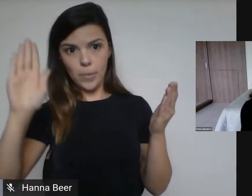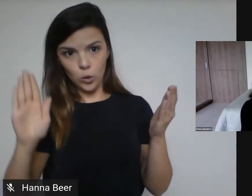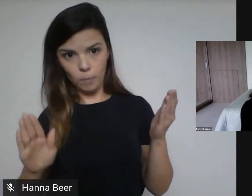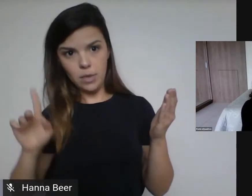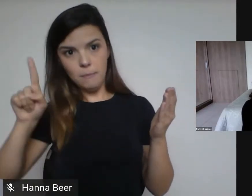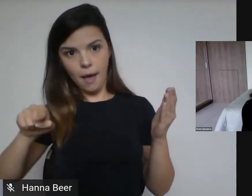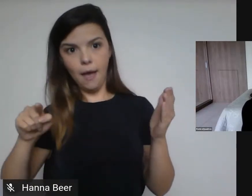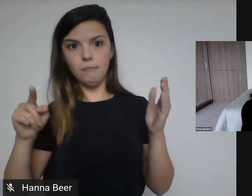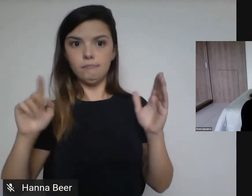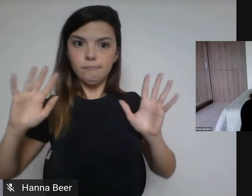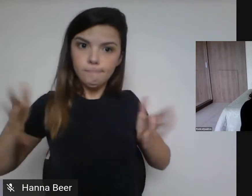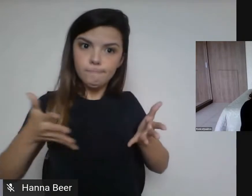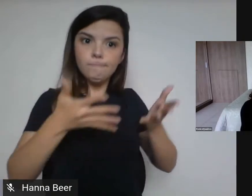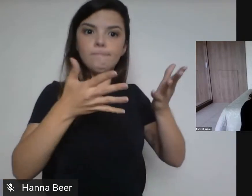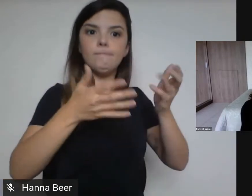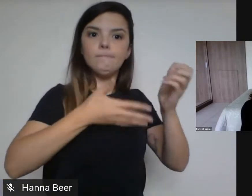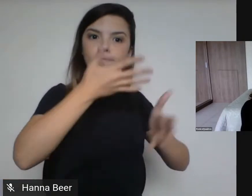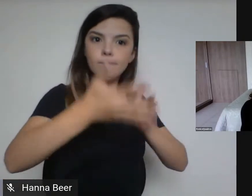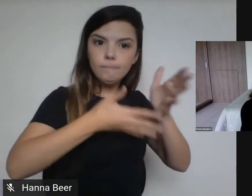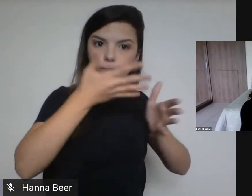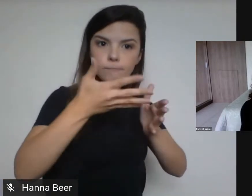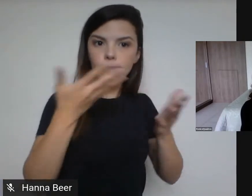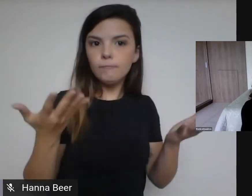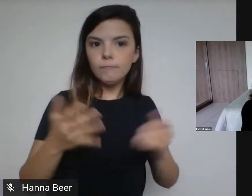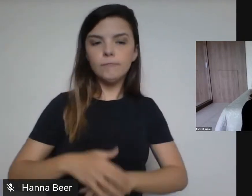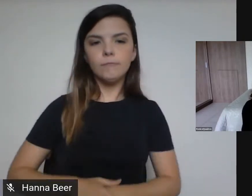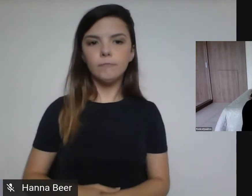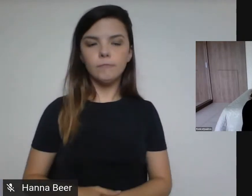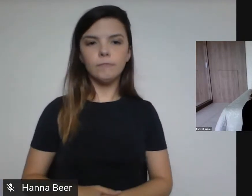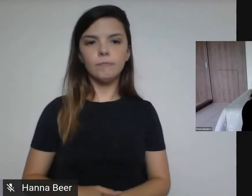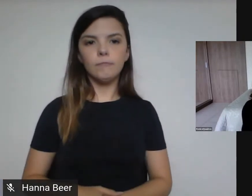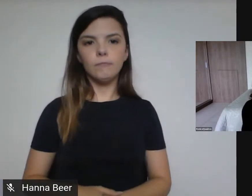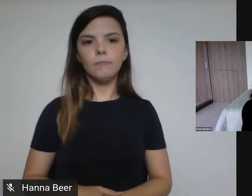visual gestural information.